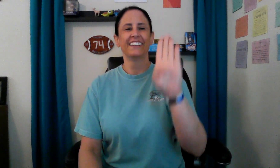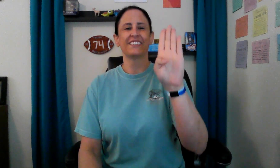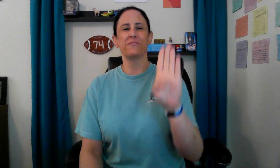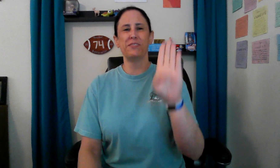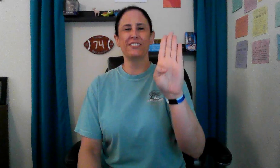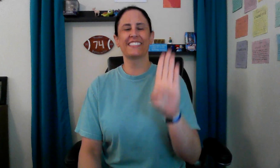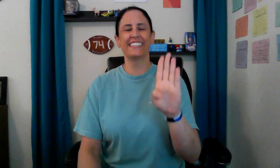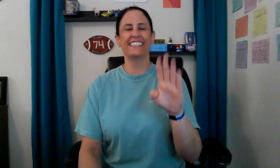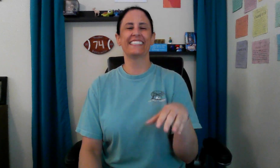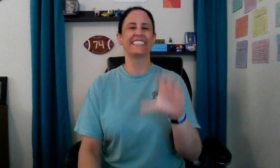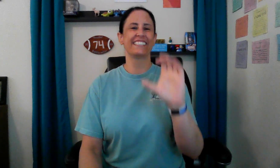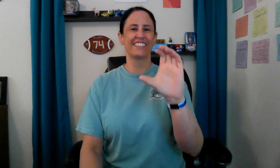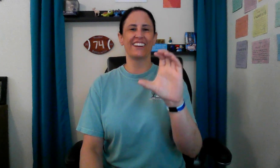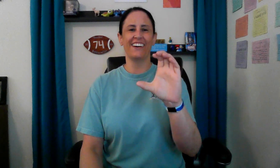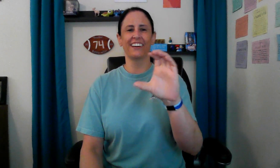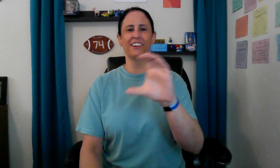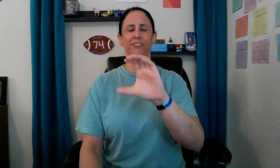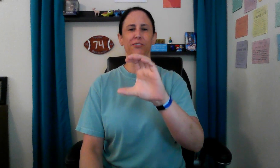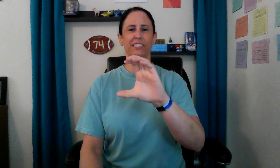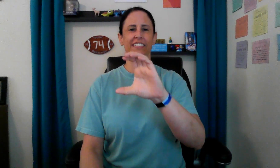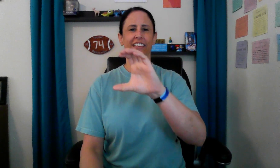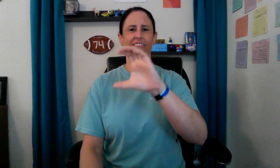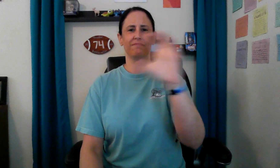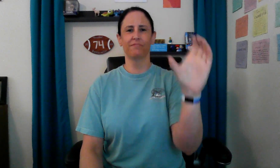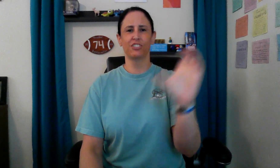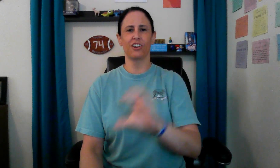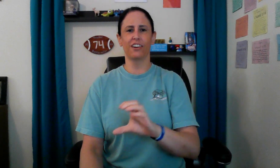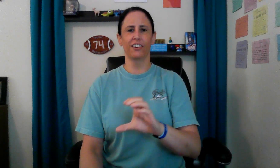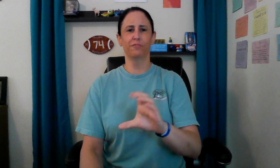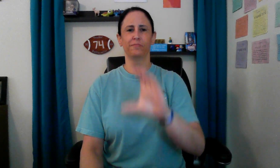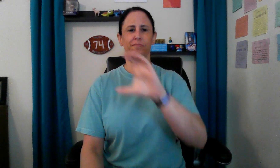so Boston, Chicago, do a C, Chicago.